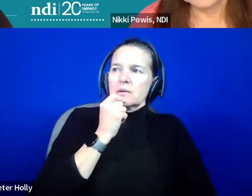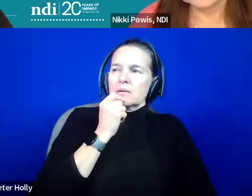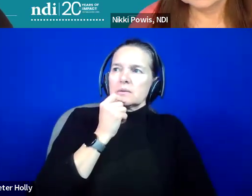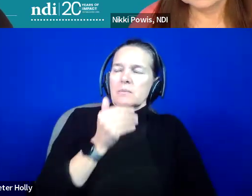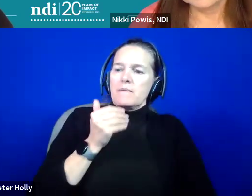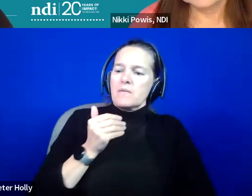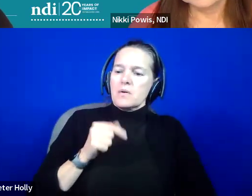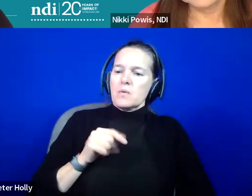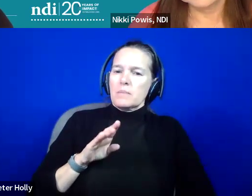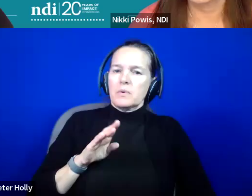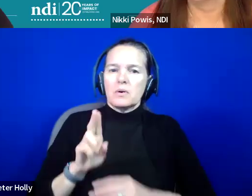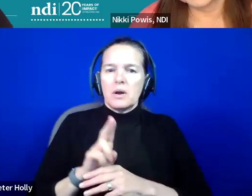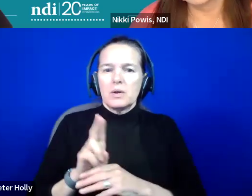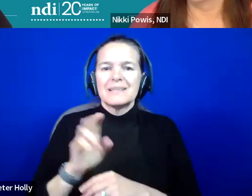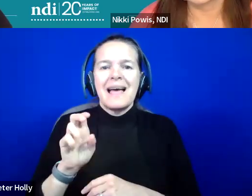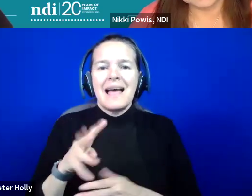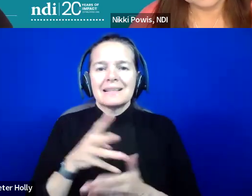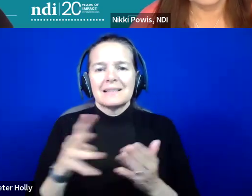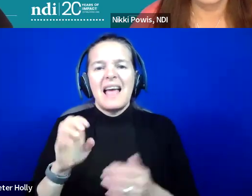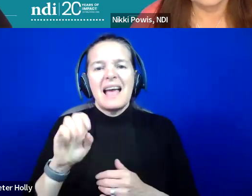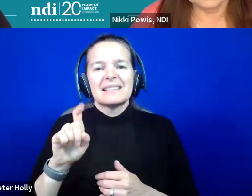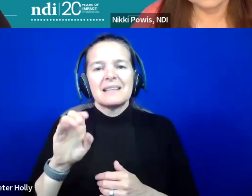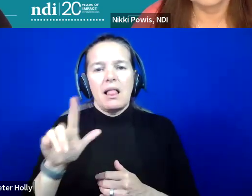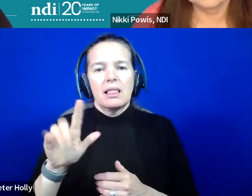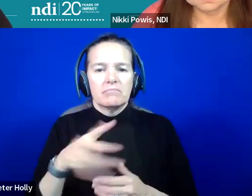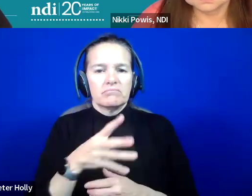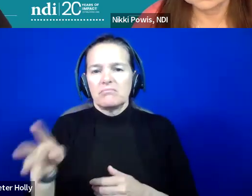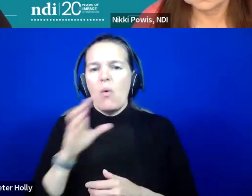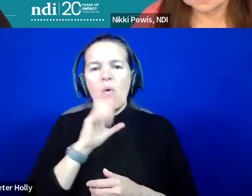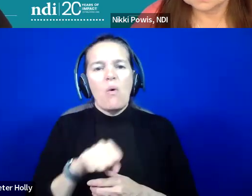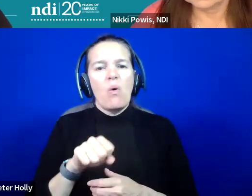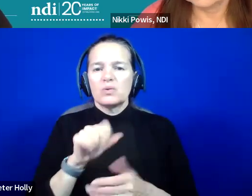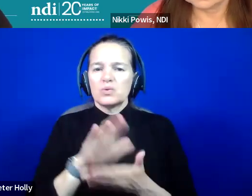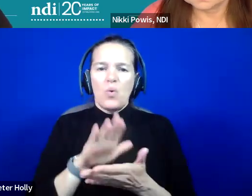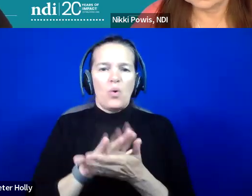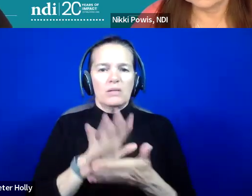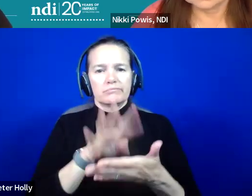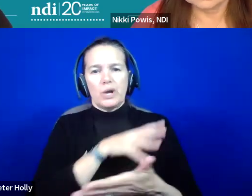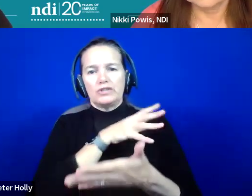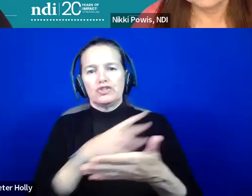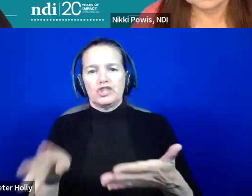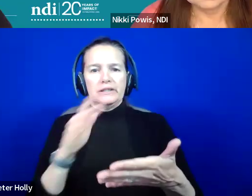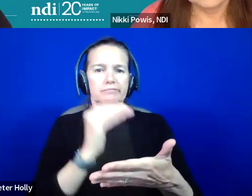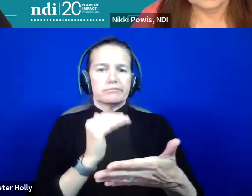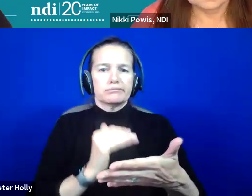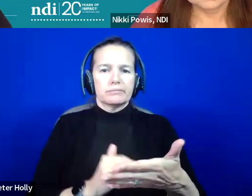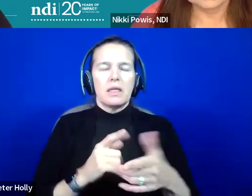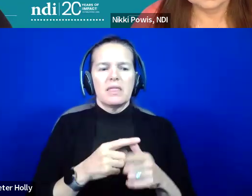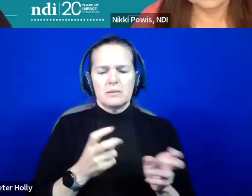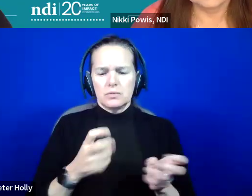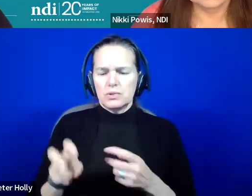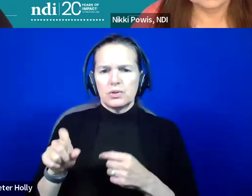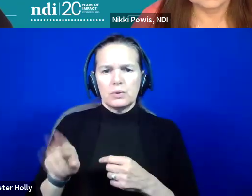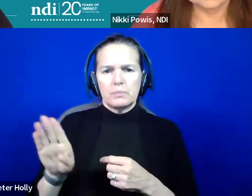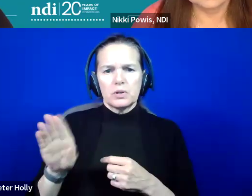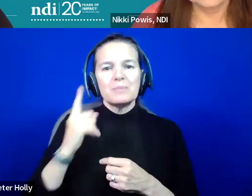before QuickBooks, I used Excel. Old school Excel spreadsheets. That's what I used. I switched to QuickBooks because of